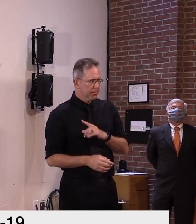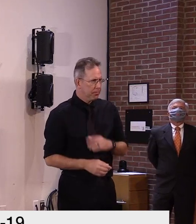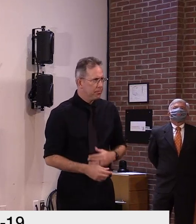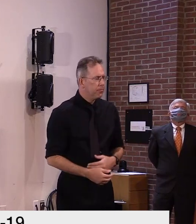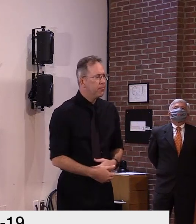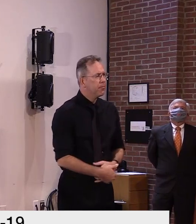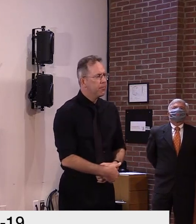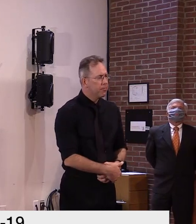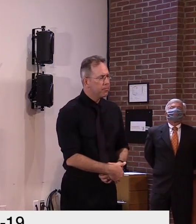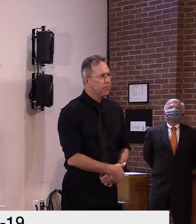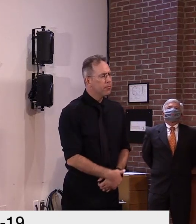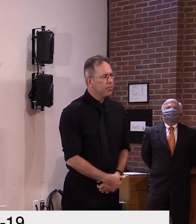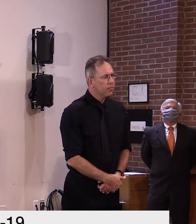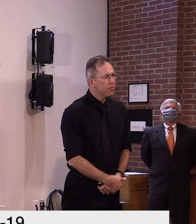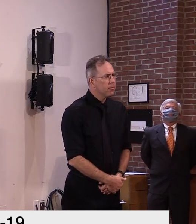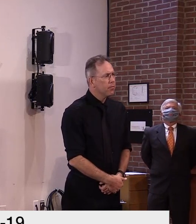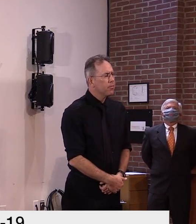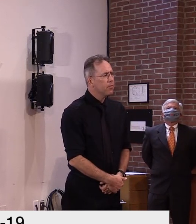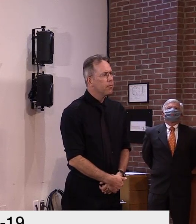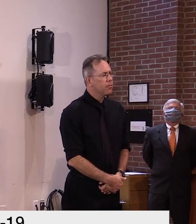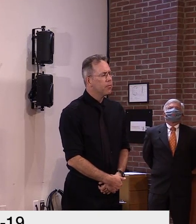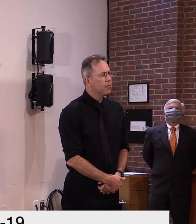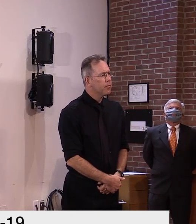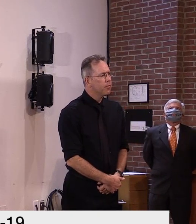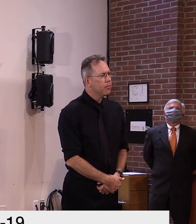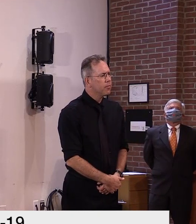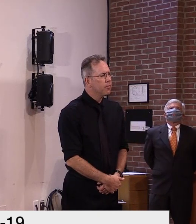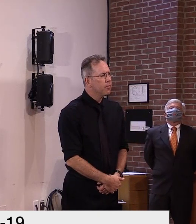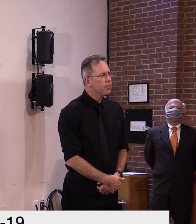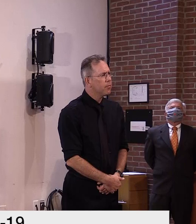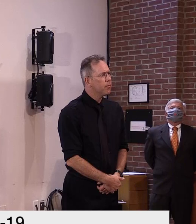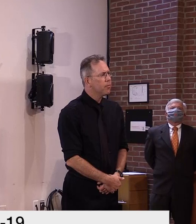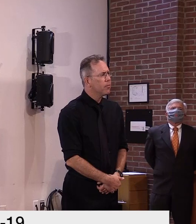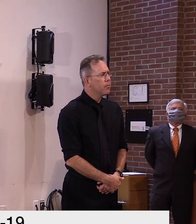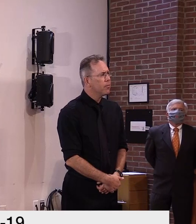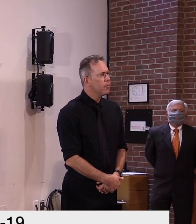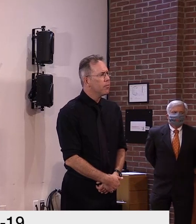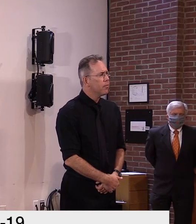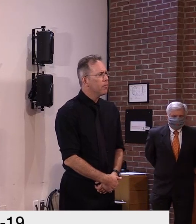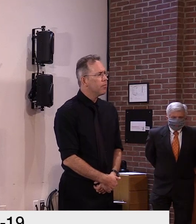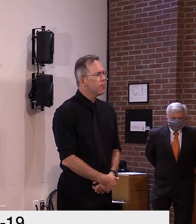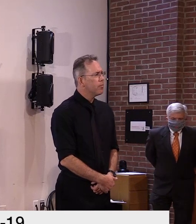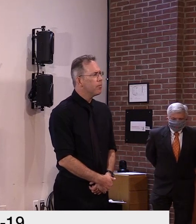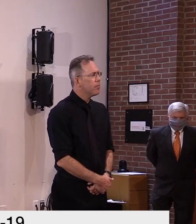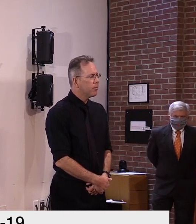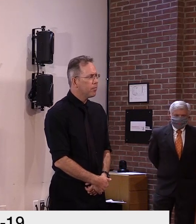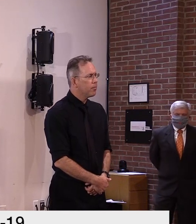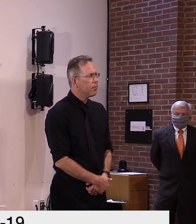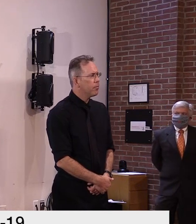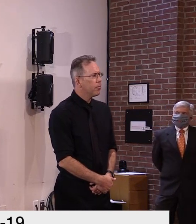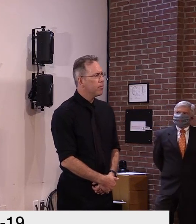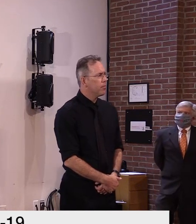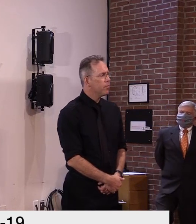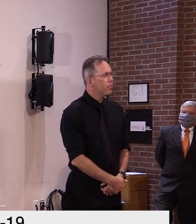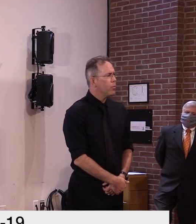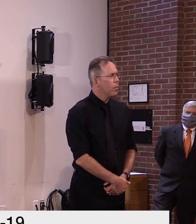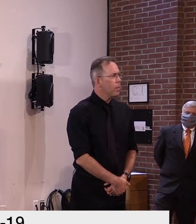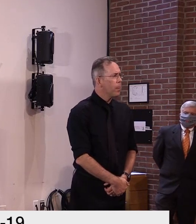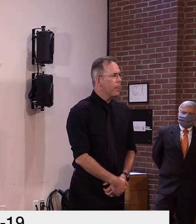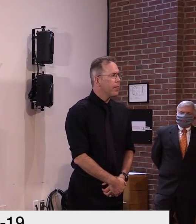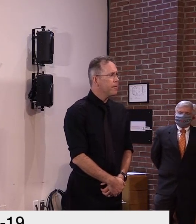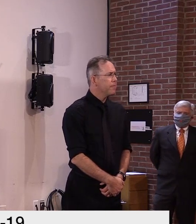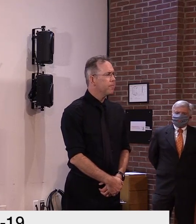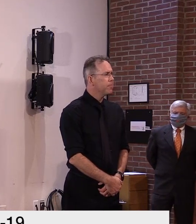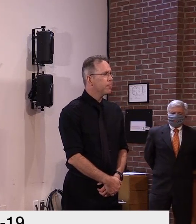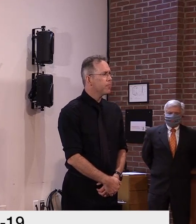when the CARES Act was passed, a lot of Vermont businesses received help